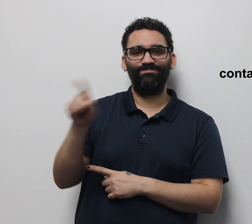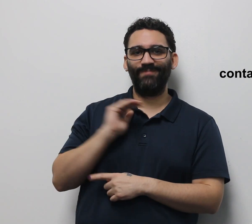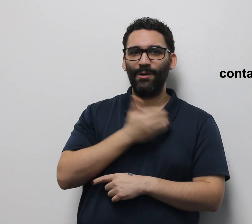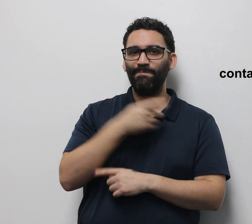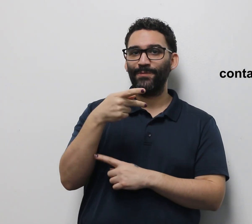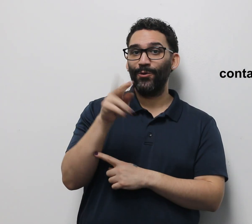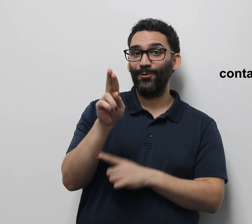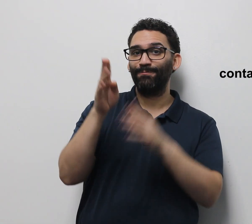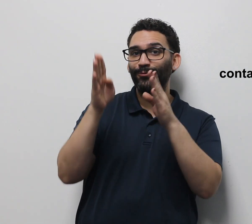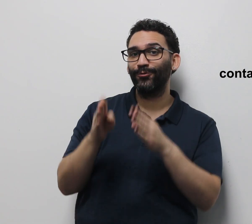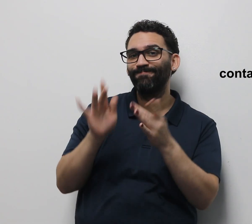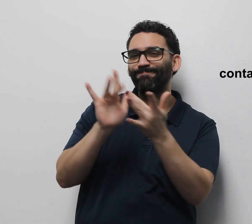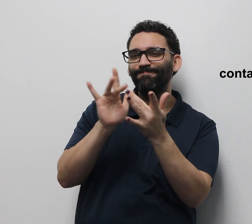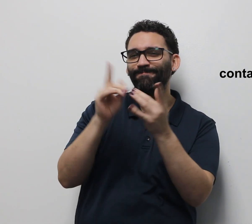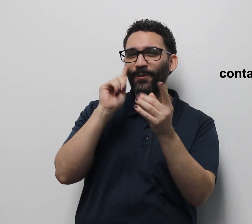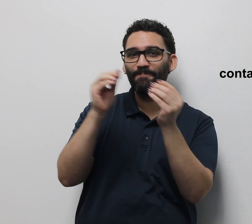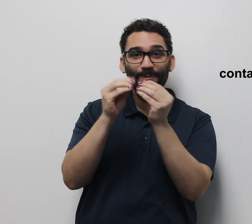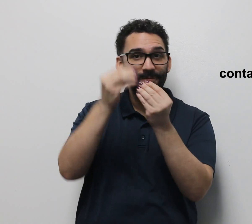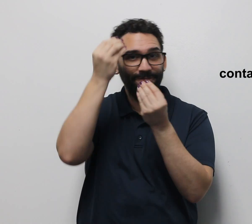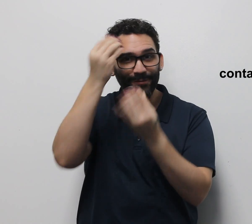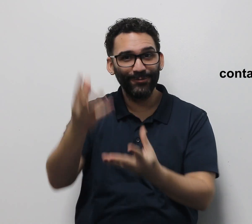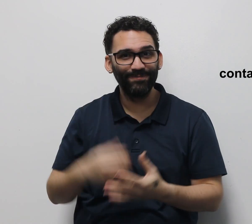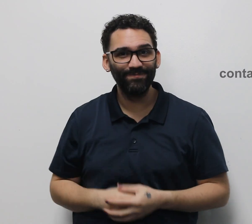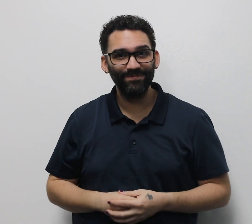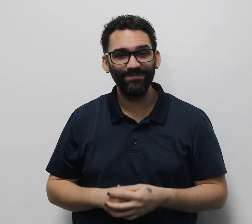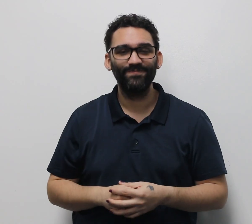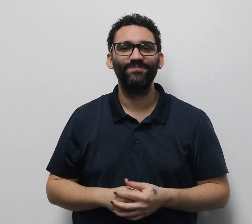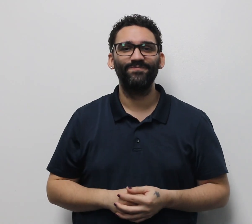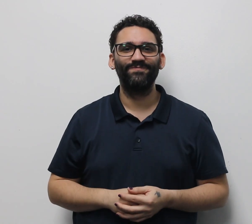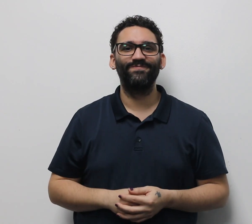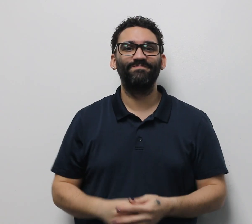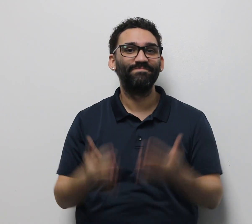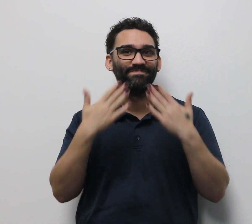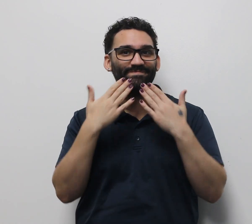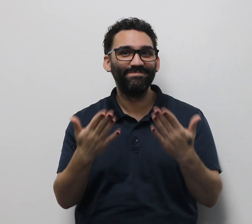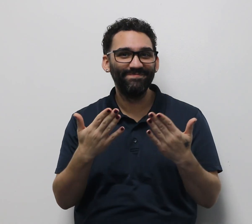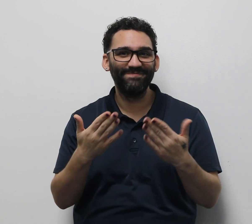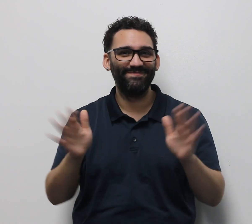Sanborn, our Public Relations Outreach Specialist. Thank you for watching.